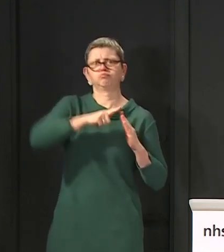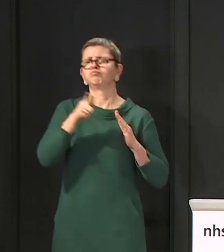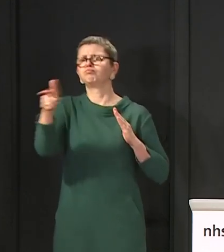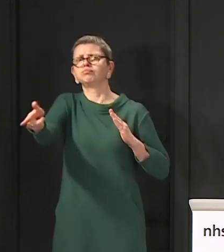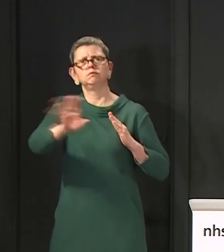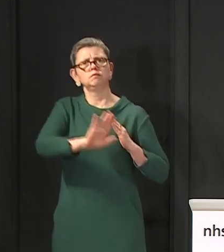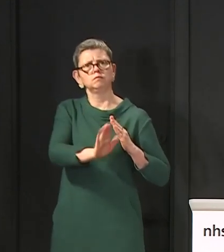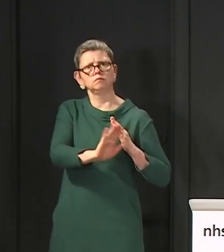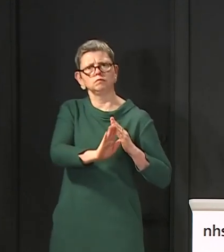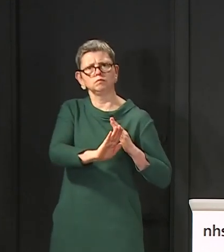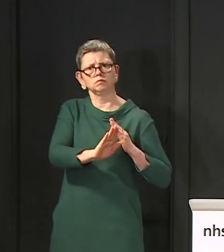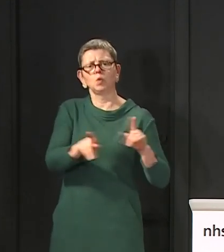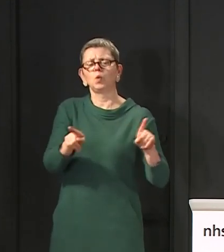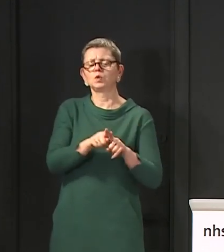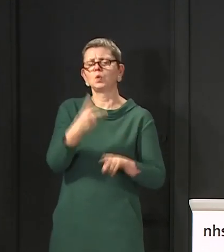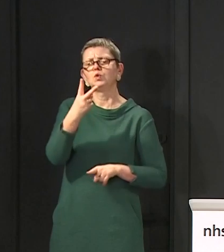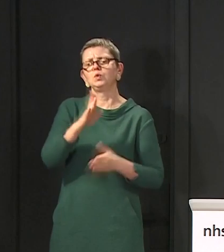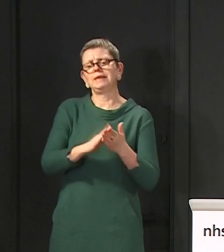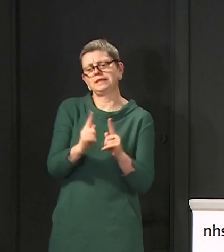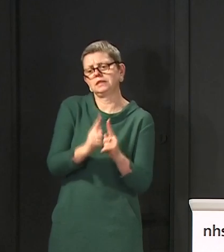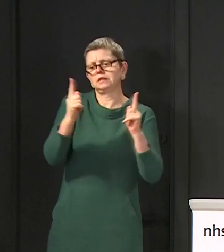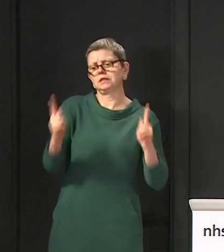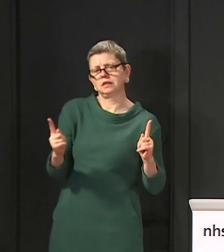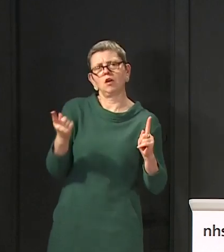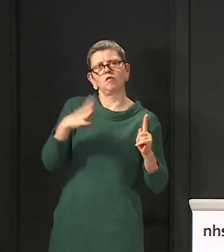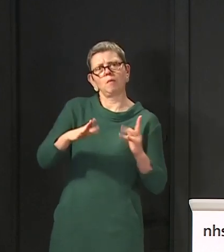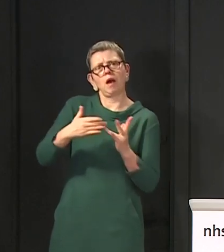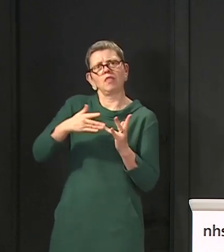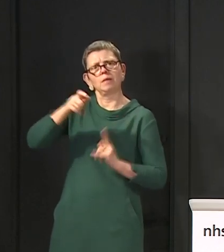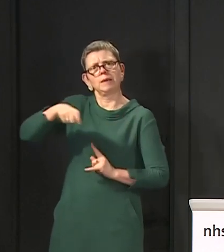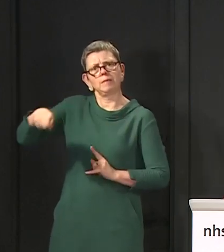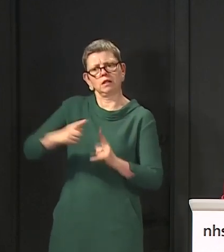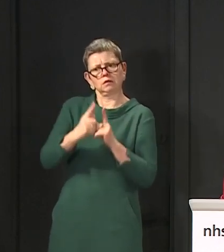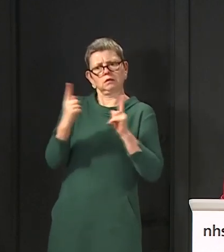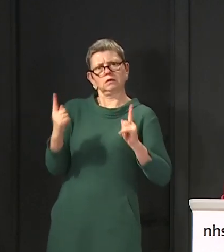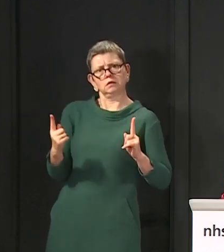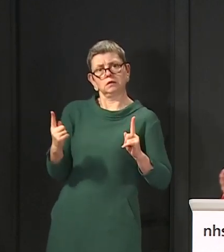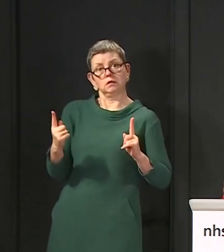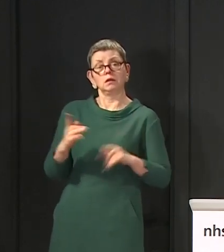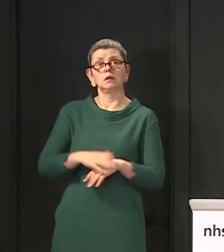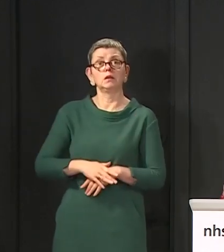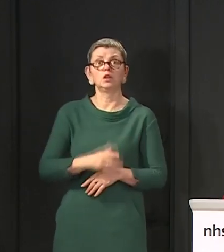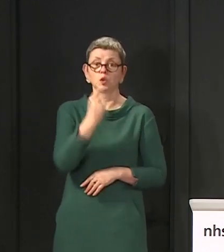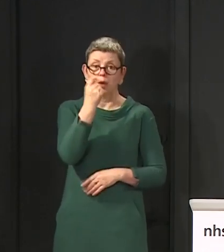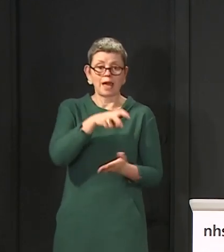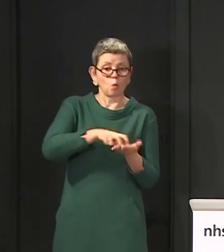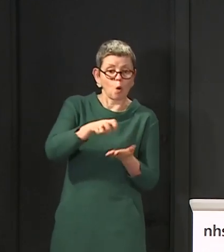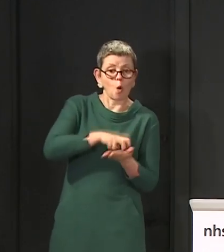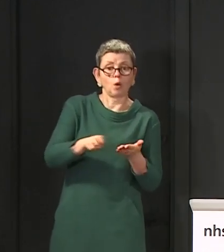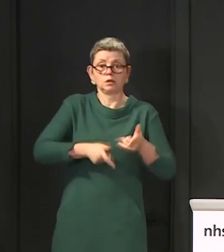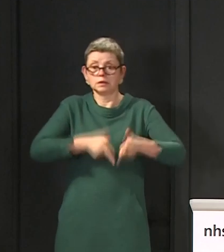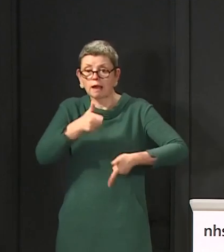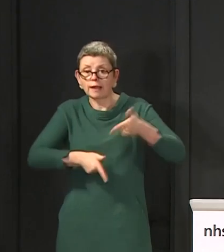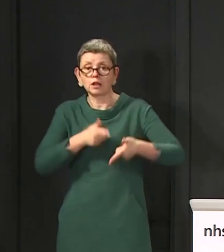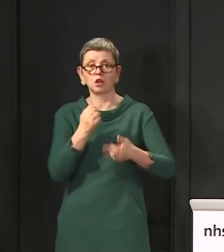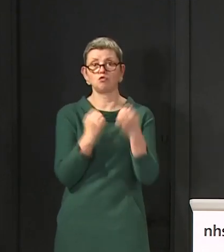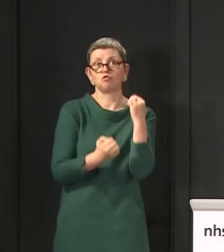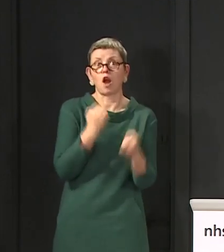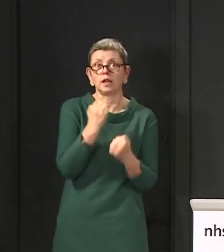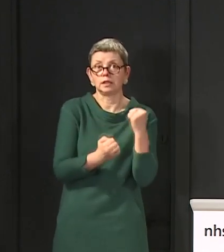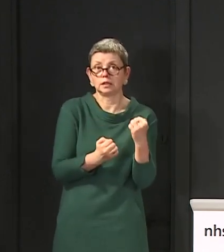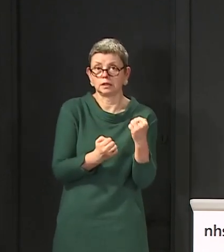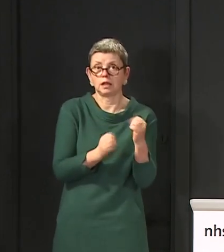times at least 2 metres away from people from other households. And although the rules permit exercise such as walking or running or cycling, they do not